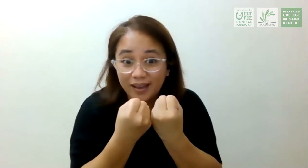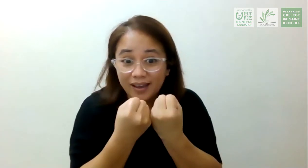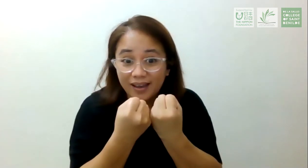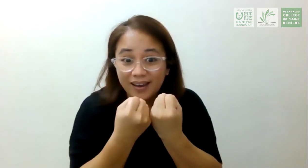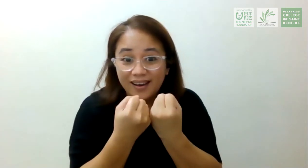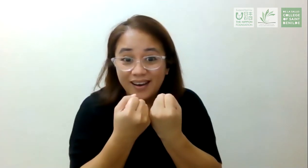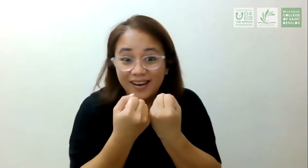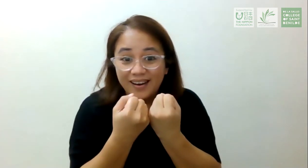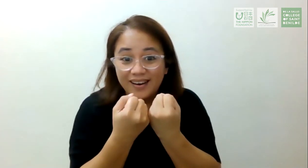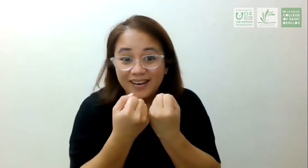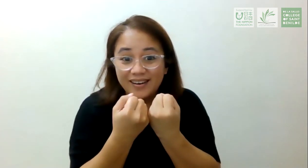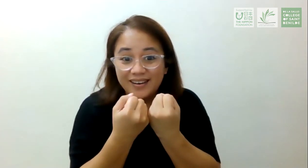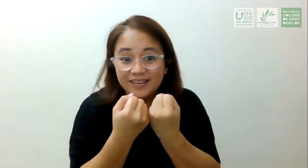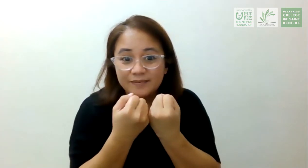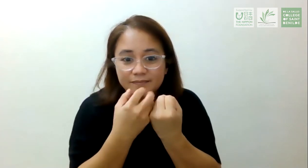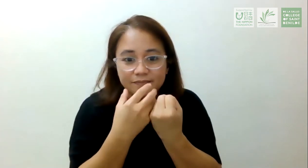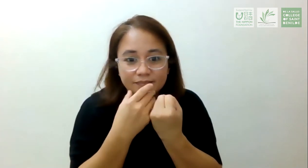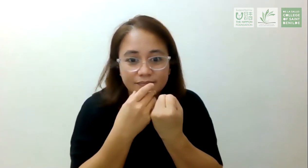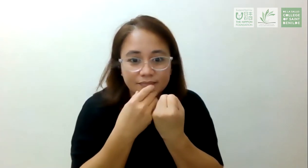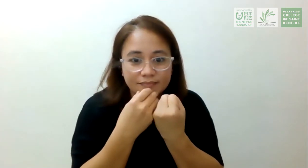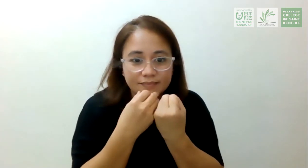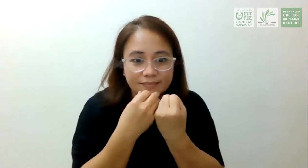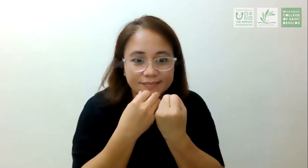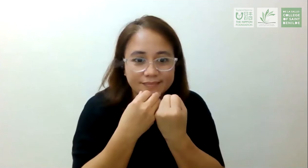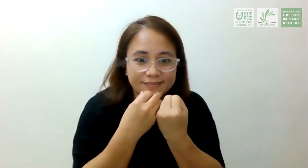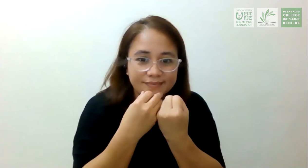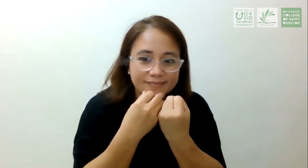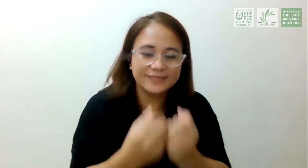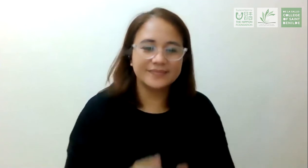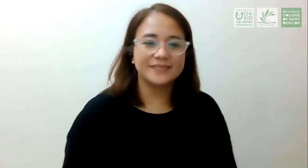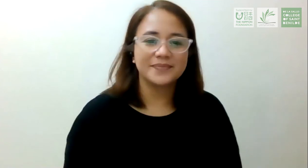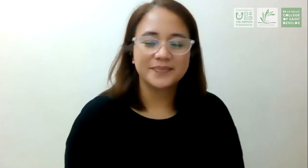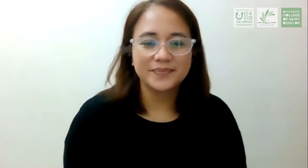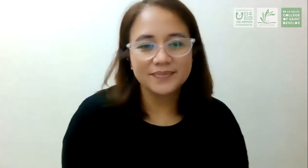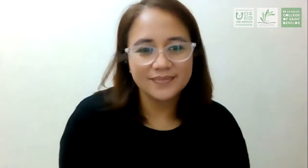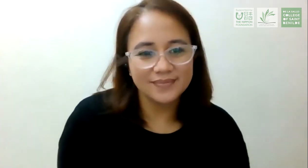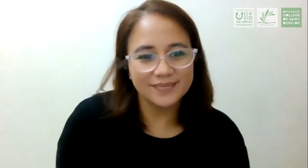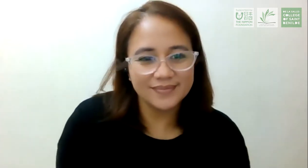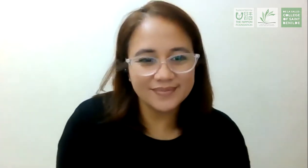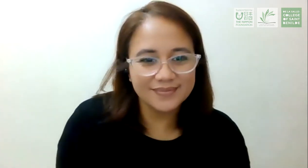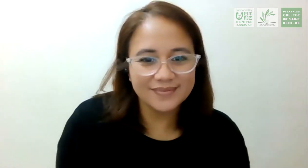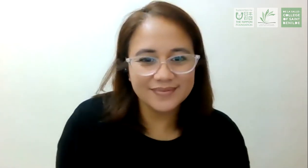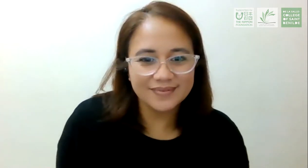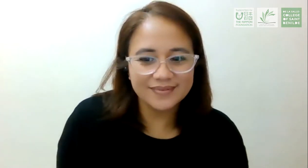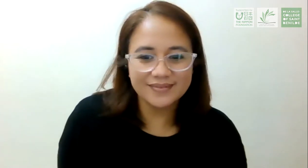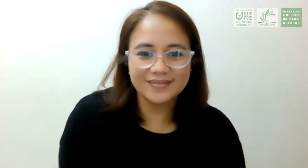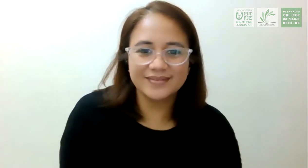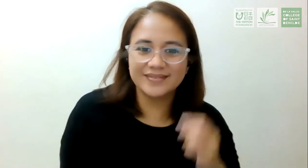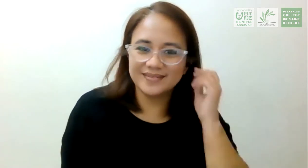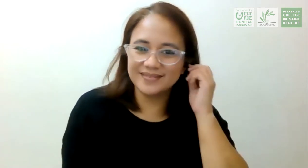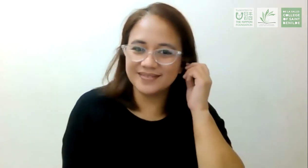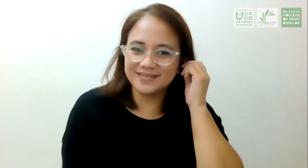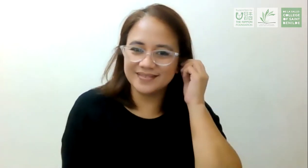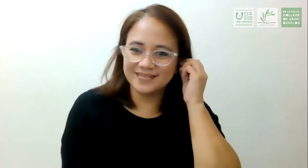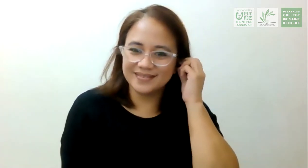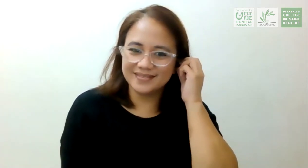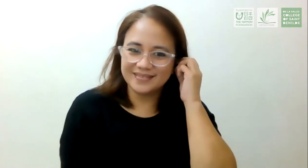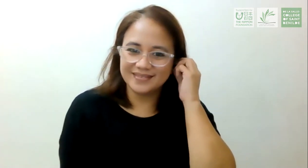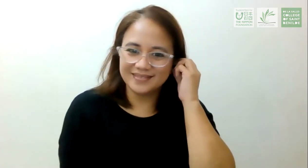don't know what I changed here. All right. Okay, let's